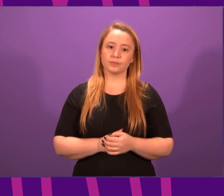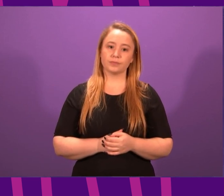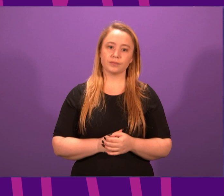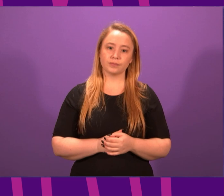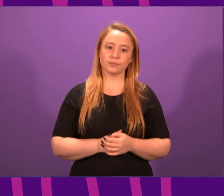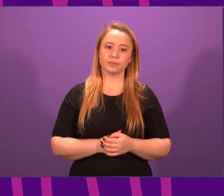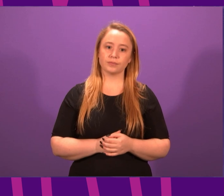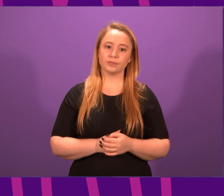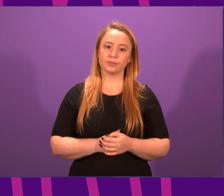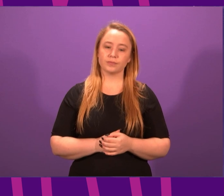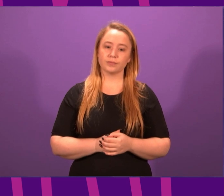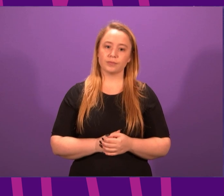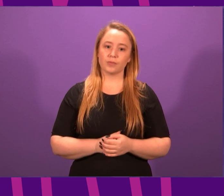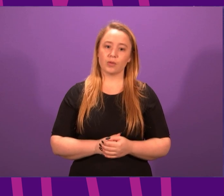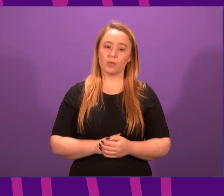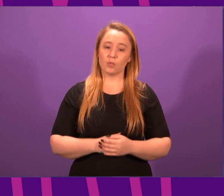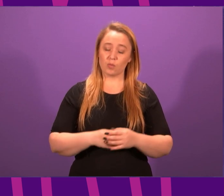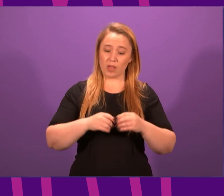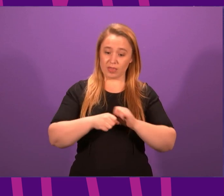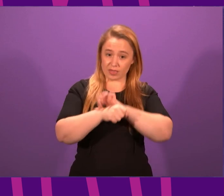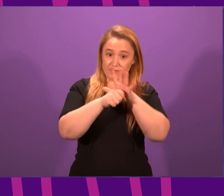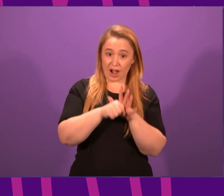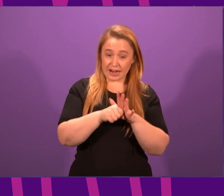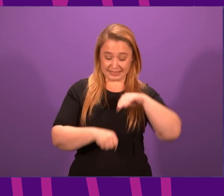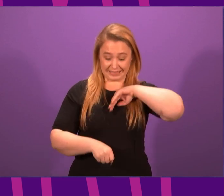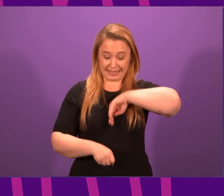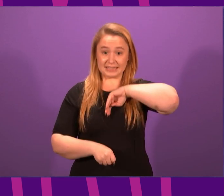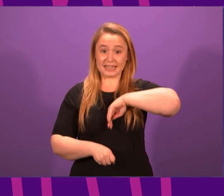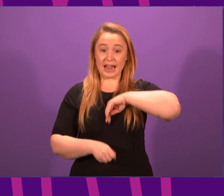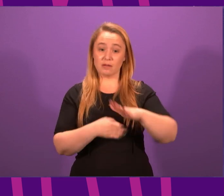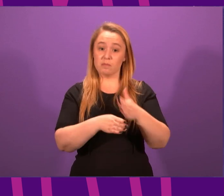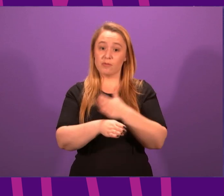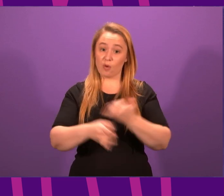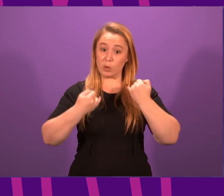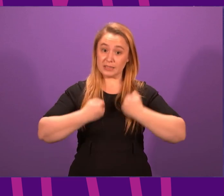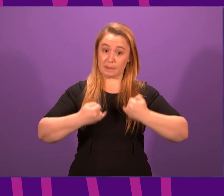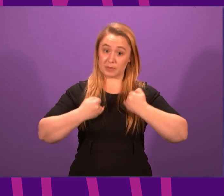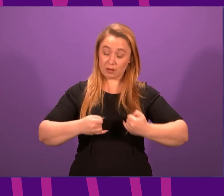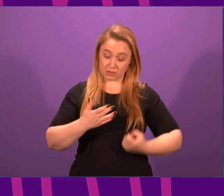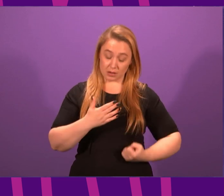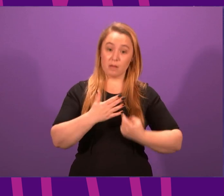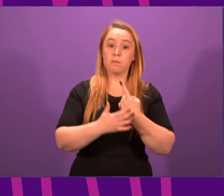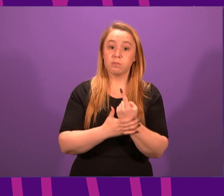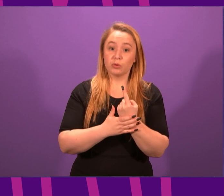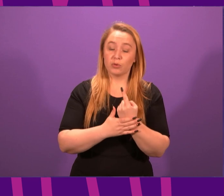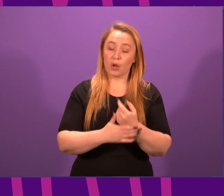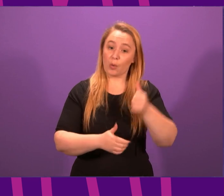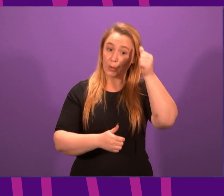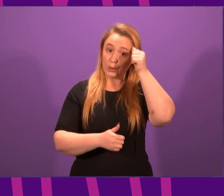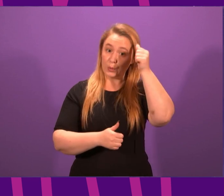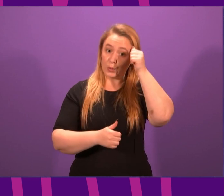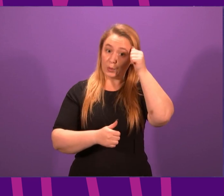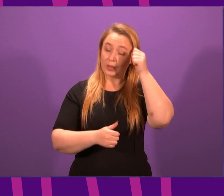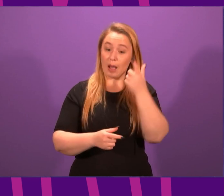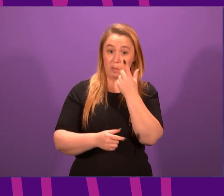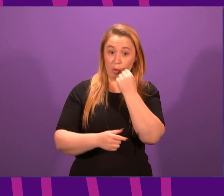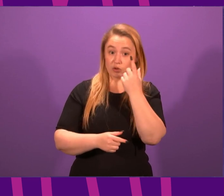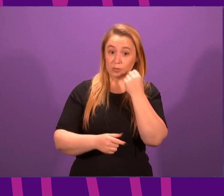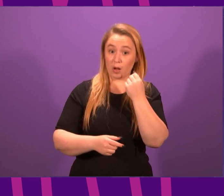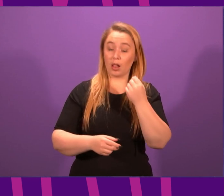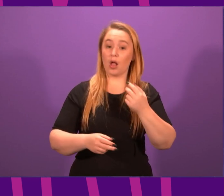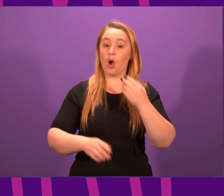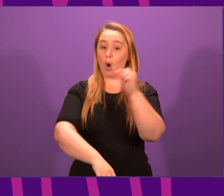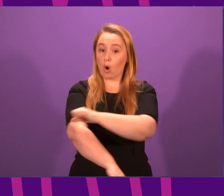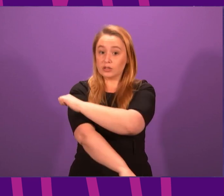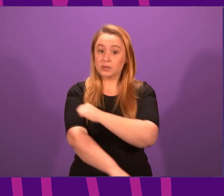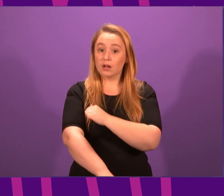the incubation period of the virus and how it affects people over time, we know that we are also likely to see hospital